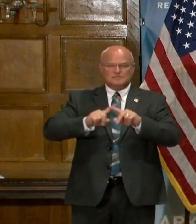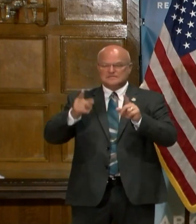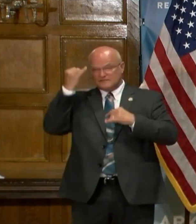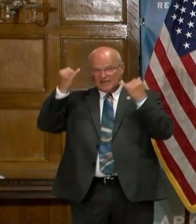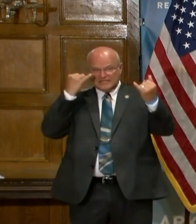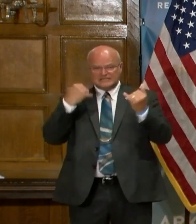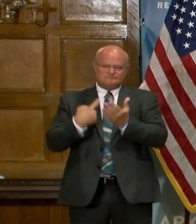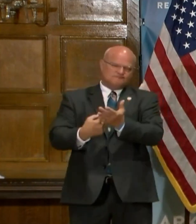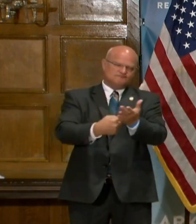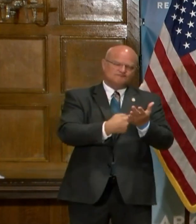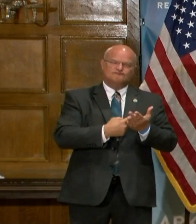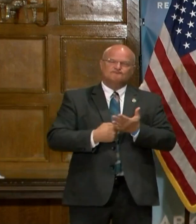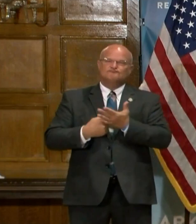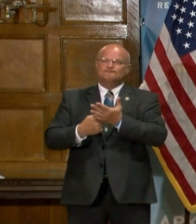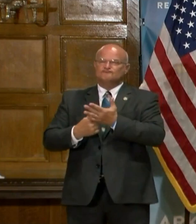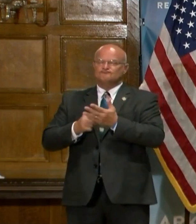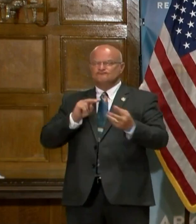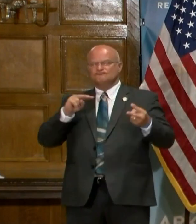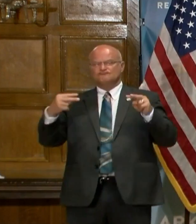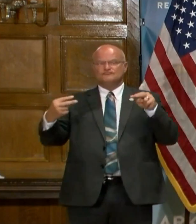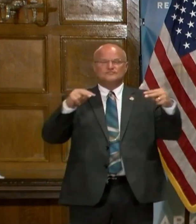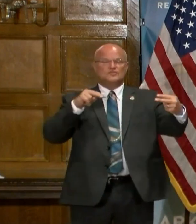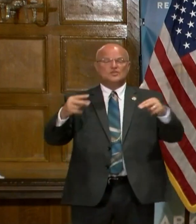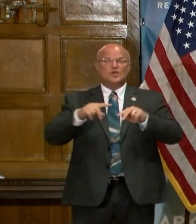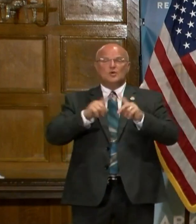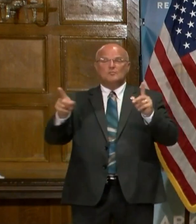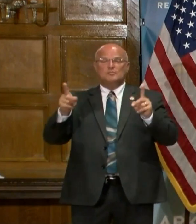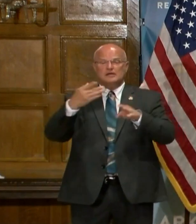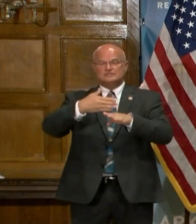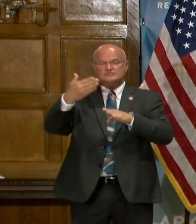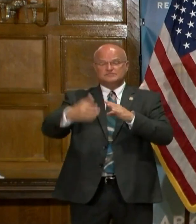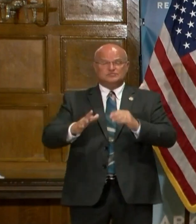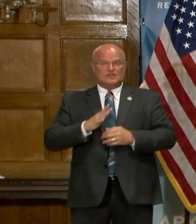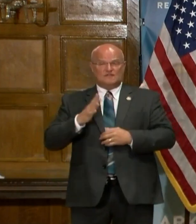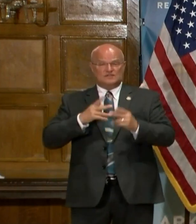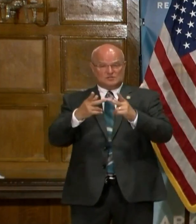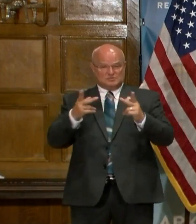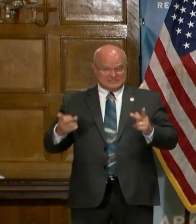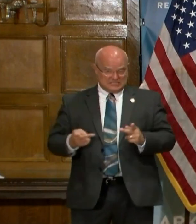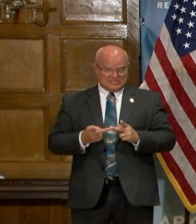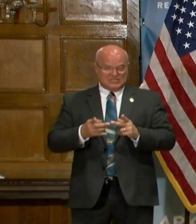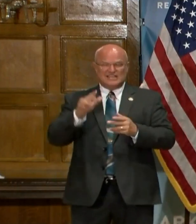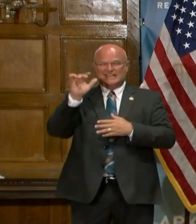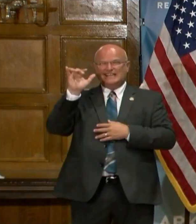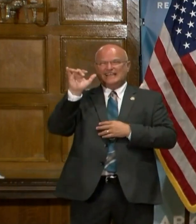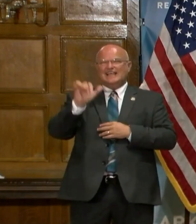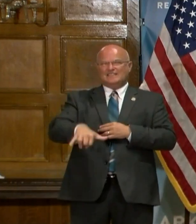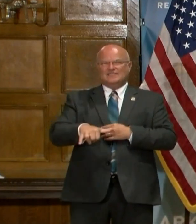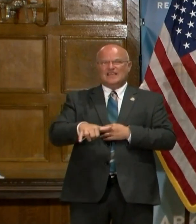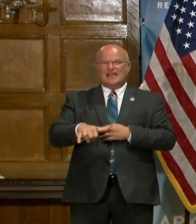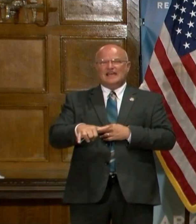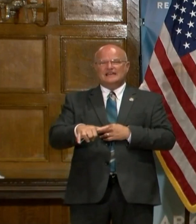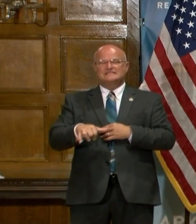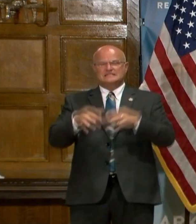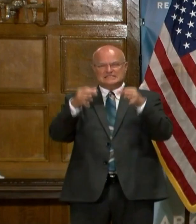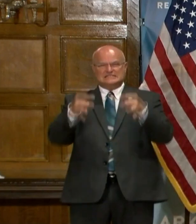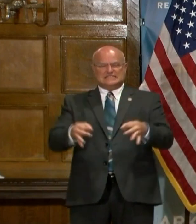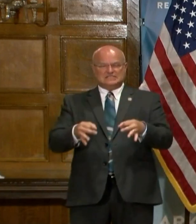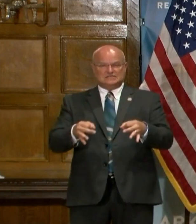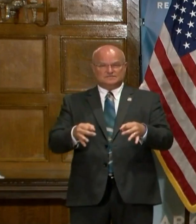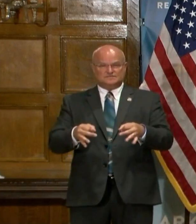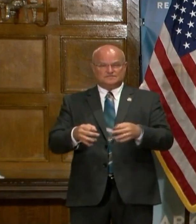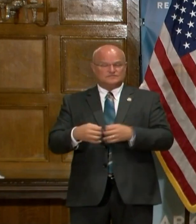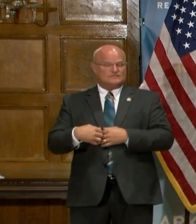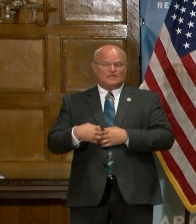ideas they discuss, but whatever comes out as the official position, that's the synthesis of it.